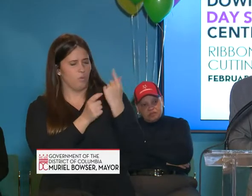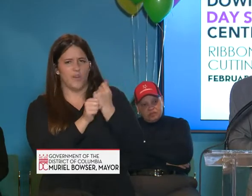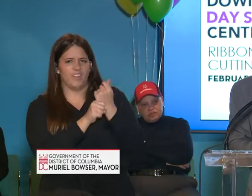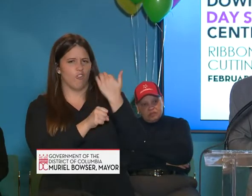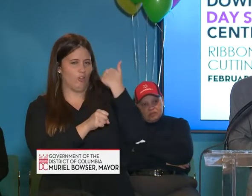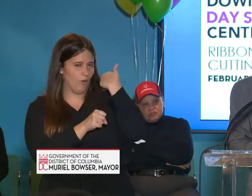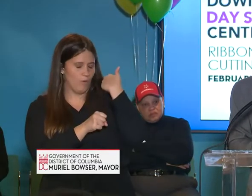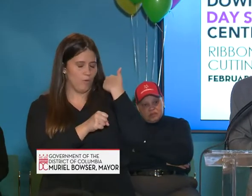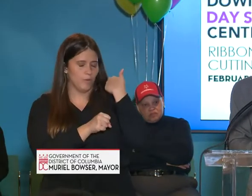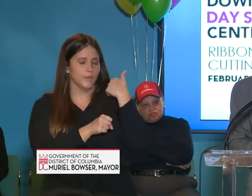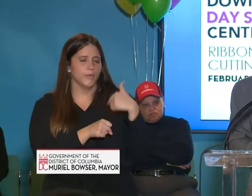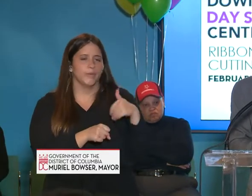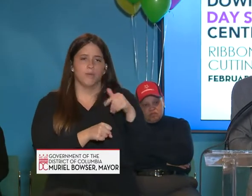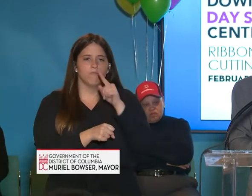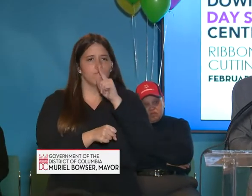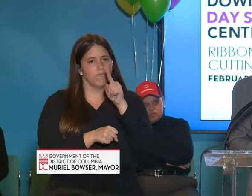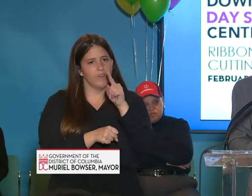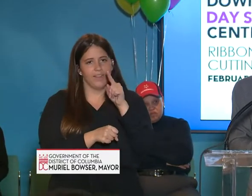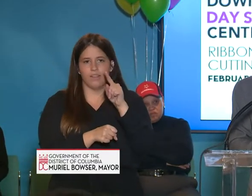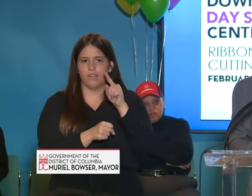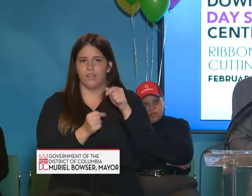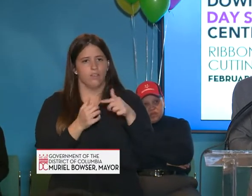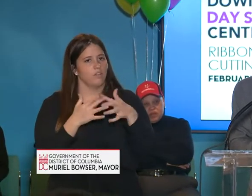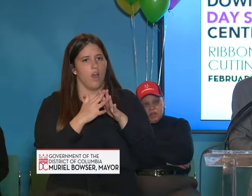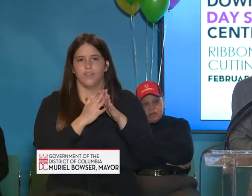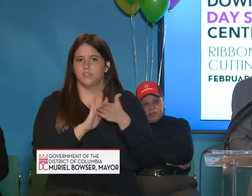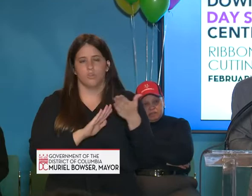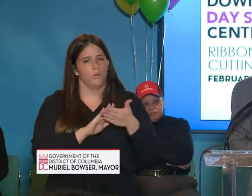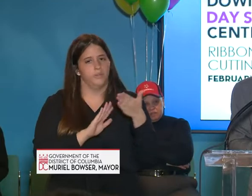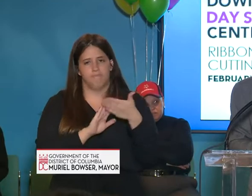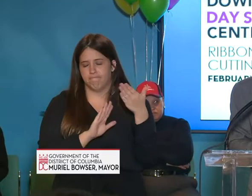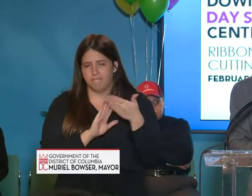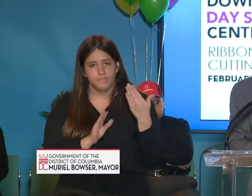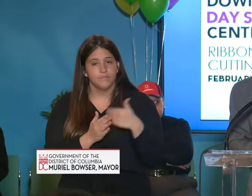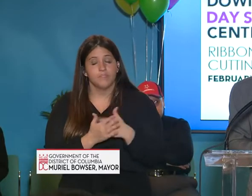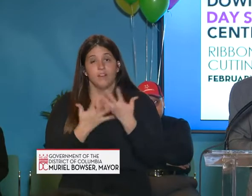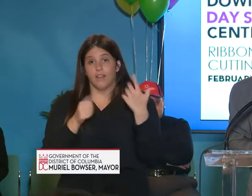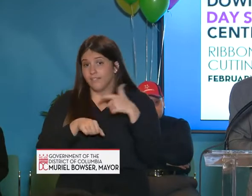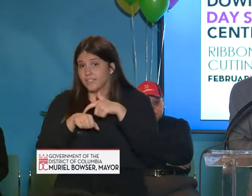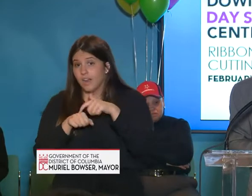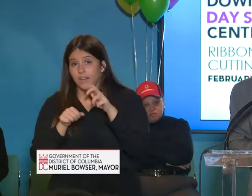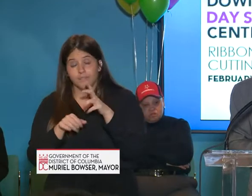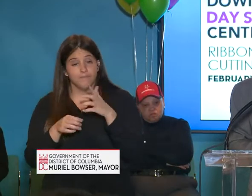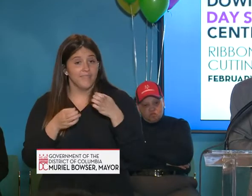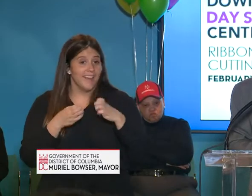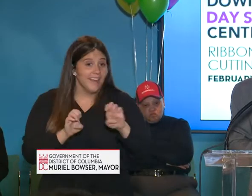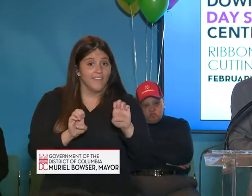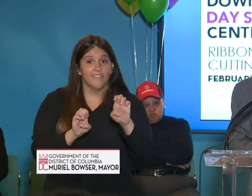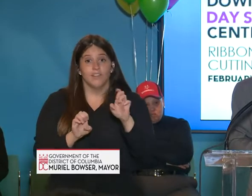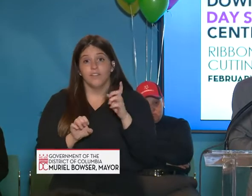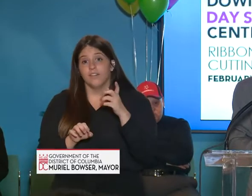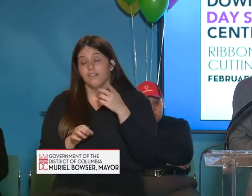year ago that really got this off the ground. She spent a lot of time and effort pressing the flesh and talking